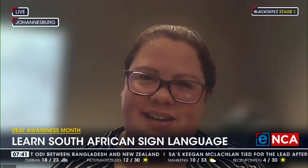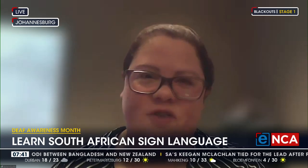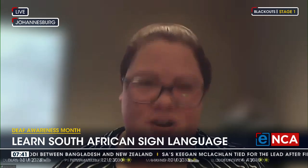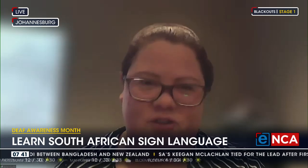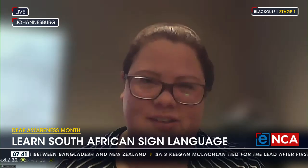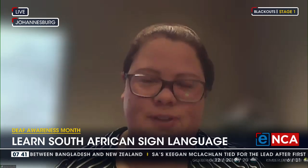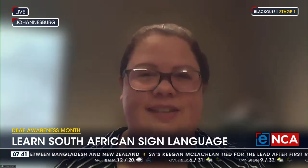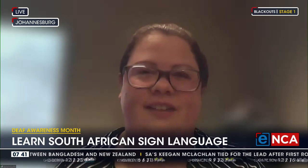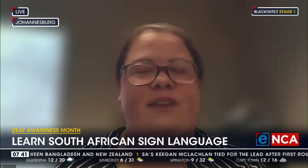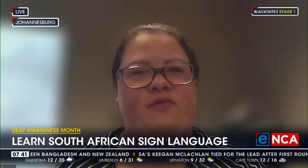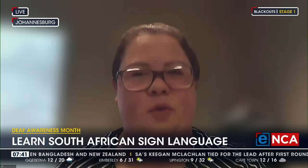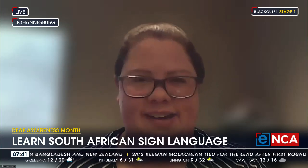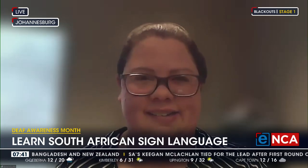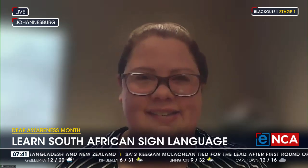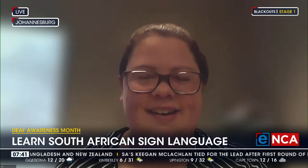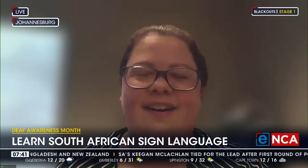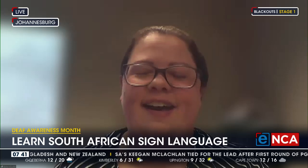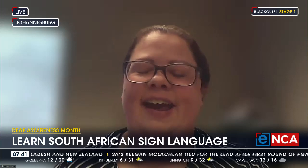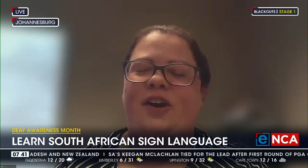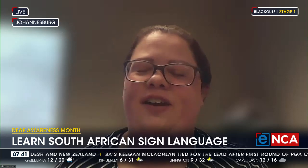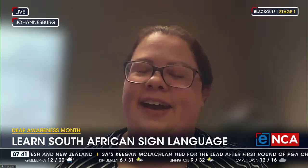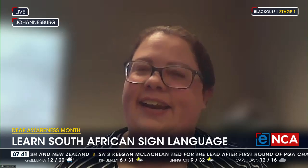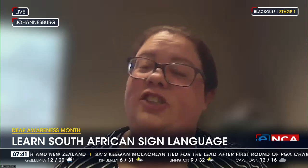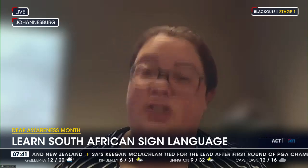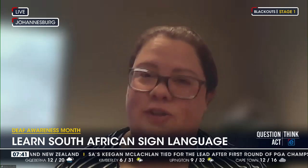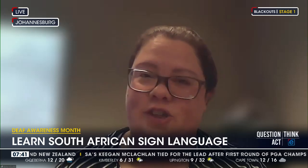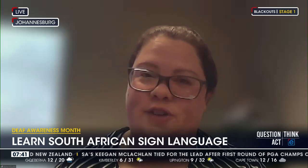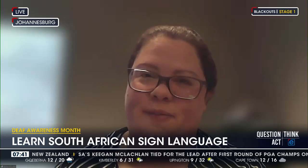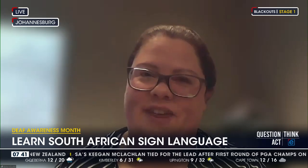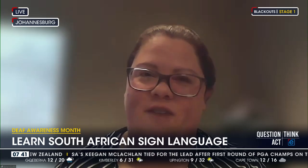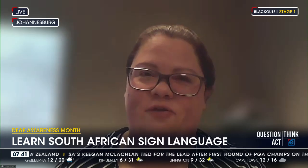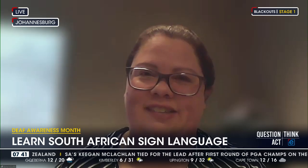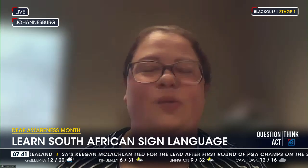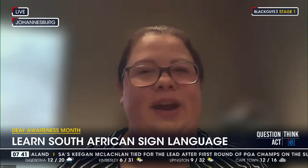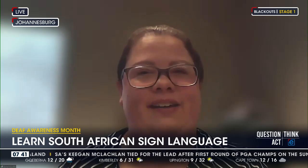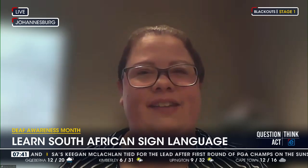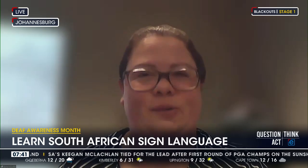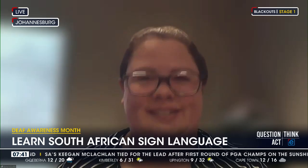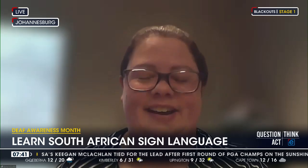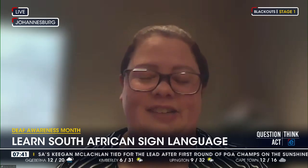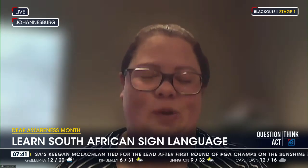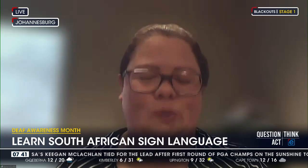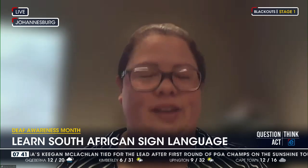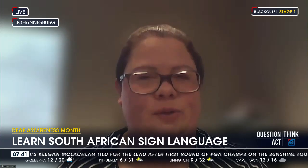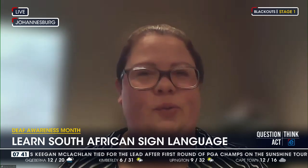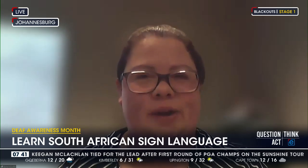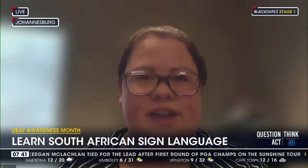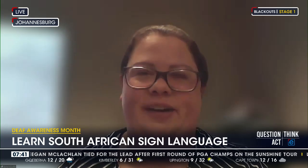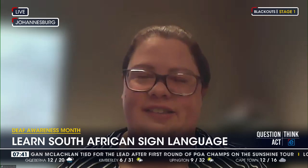for the Deaf conference, which is held every 4 years. And I had actually just returned from that conference when it was signed into law. So that was really great